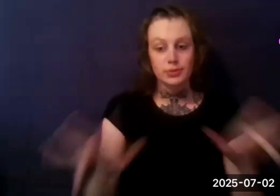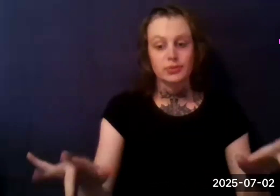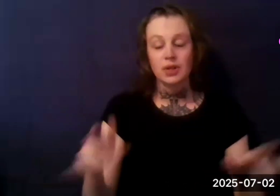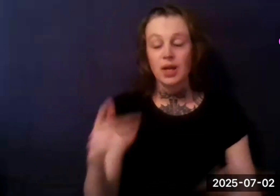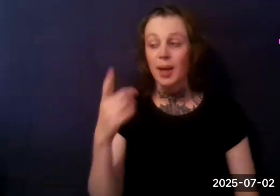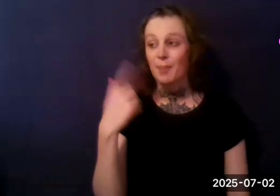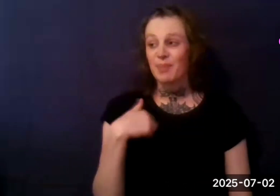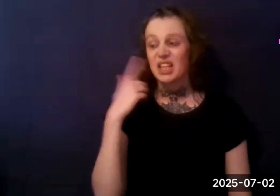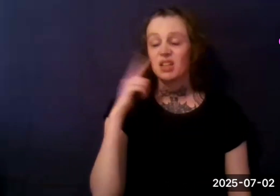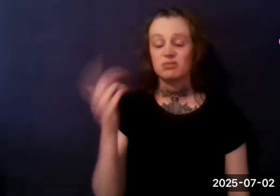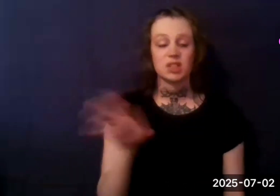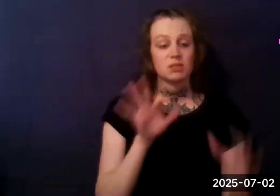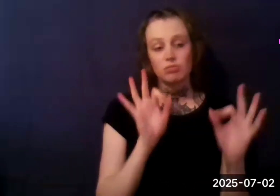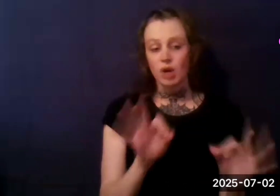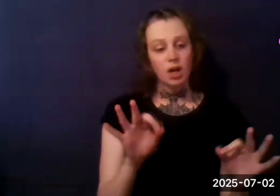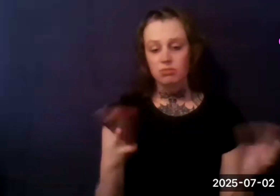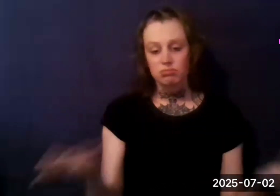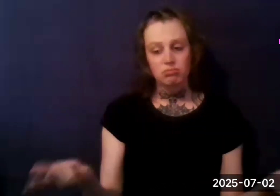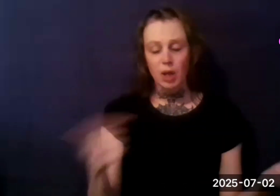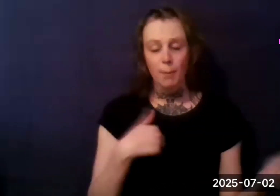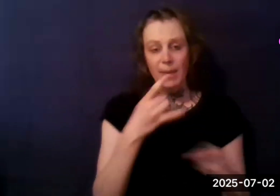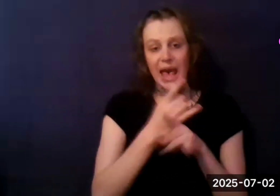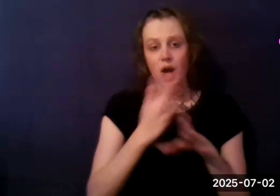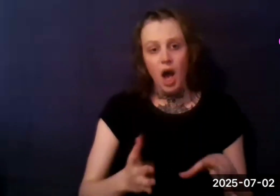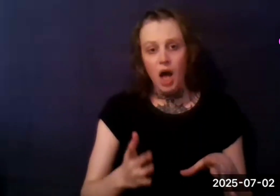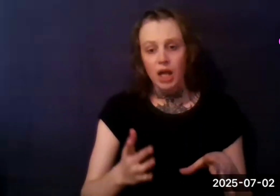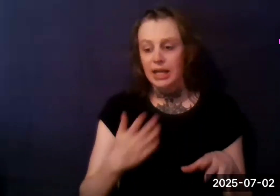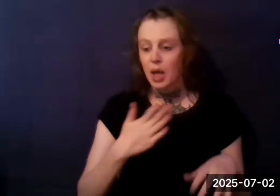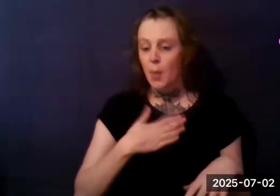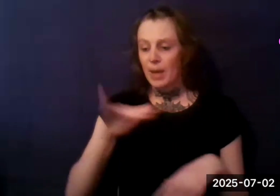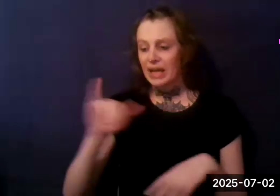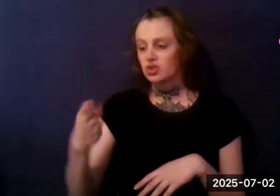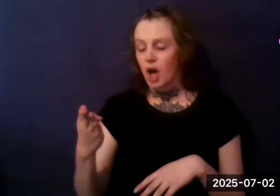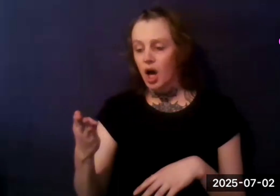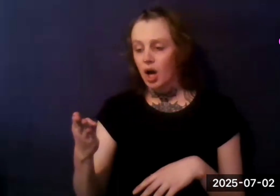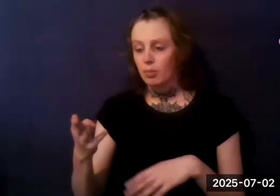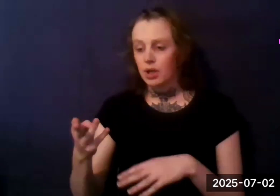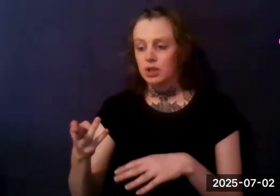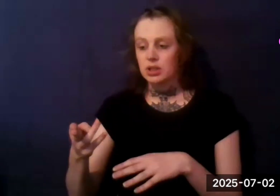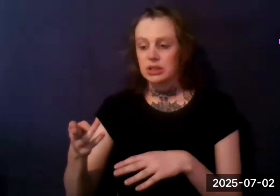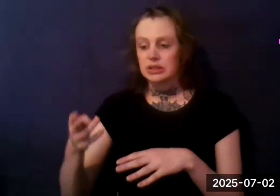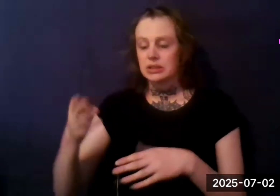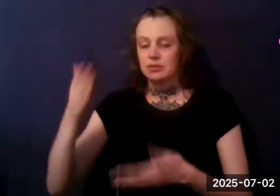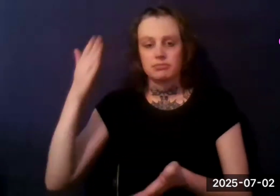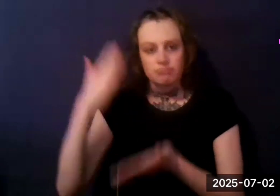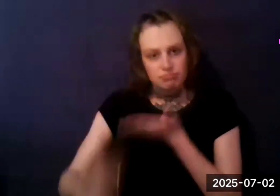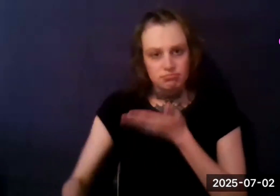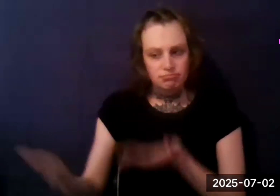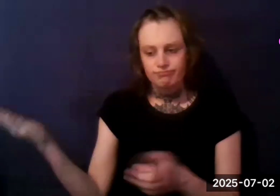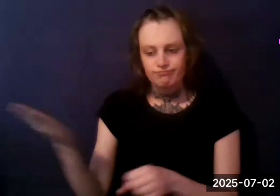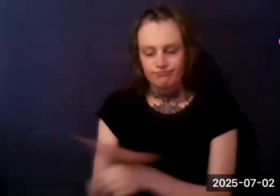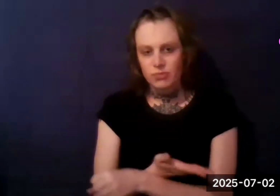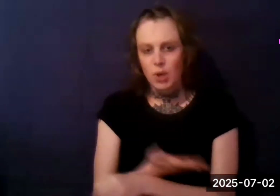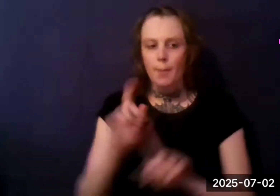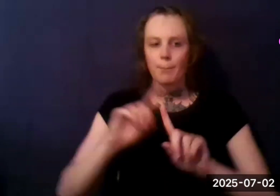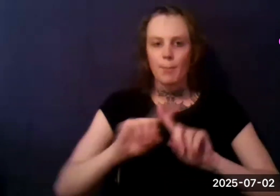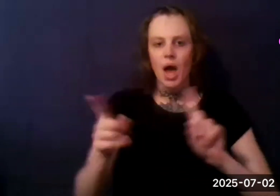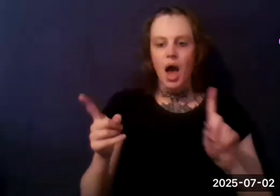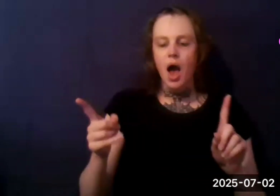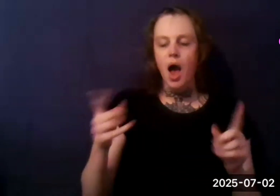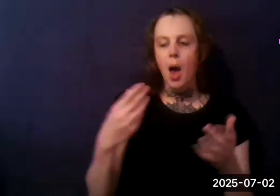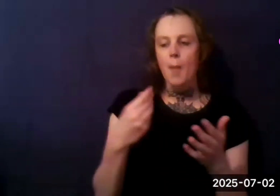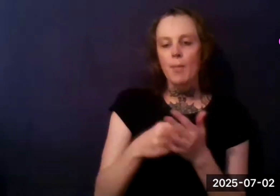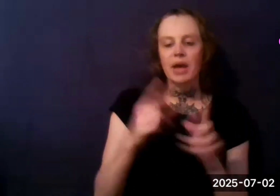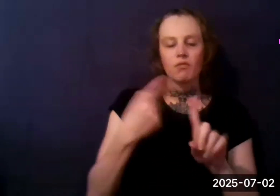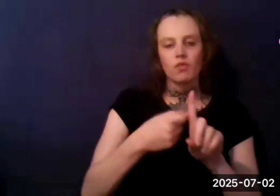because the job I had was still going. So I was actually making more money. And being home alone in my room was preferred